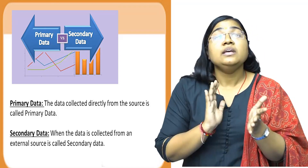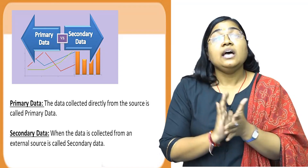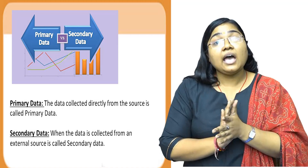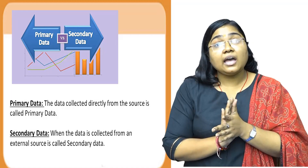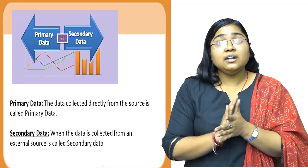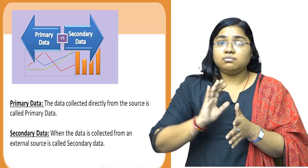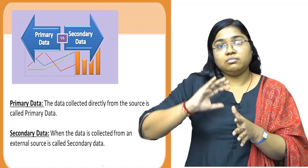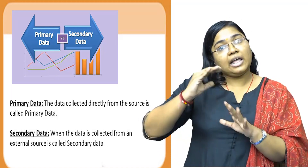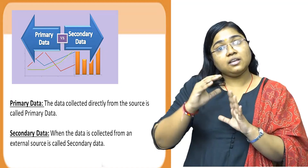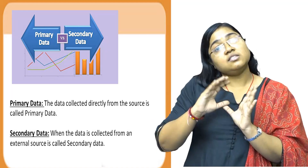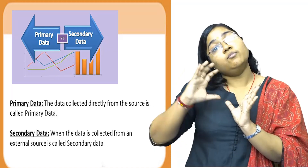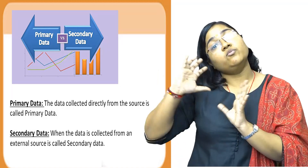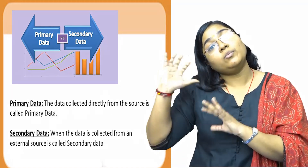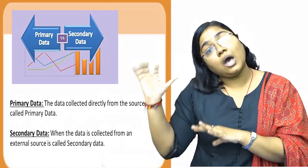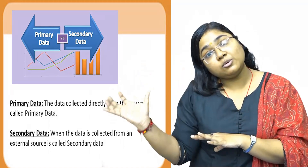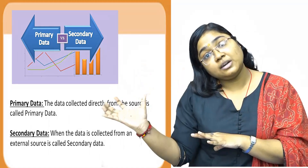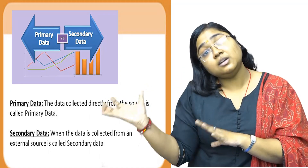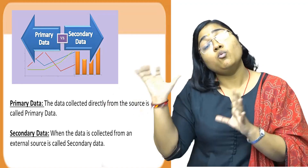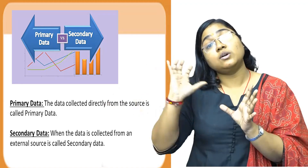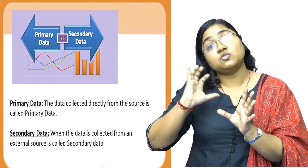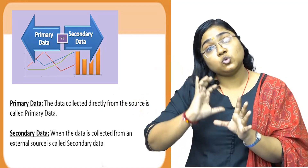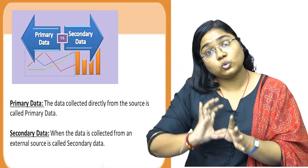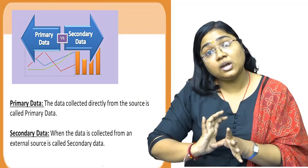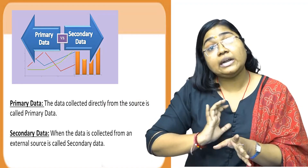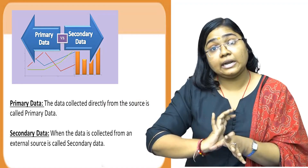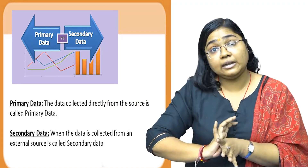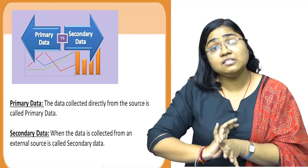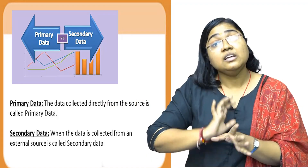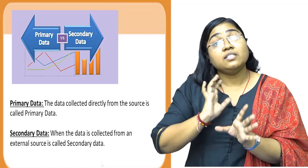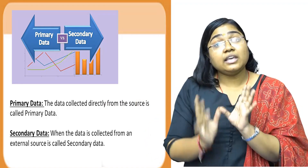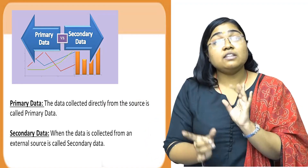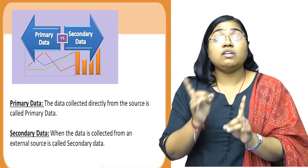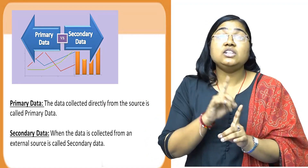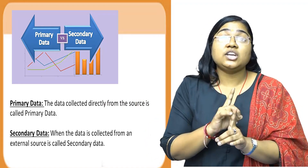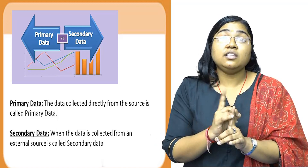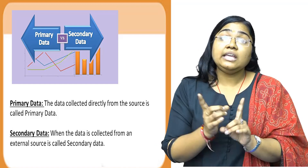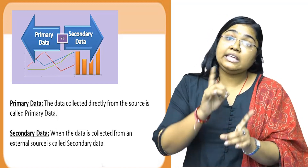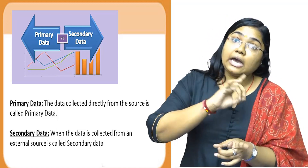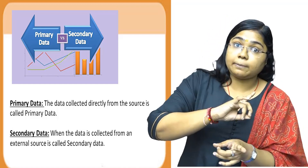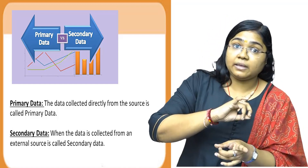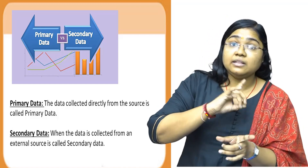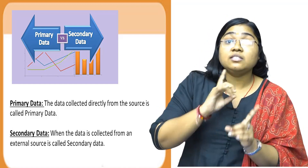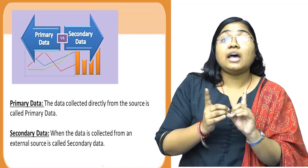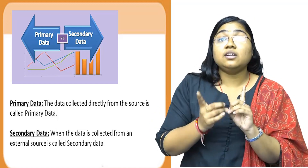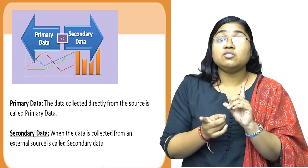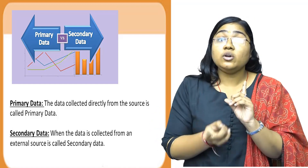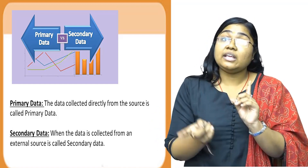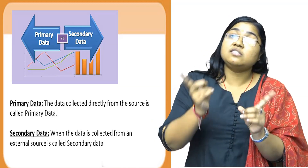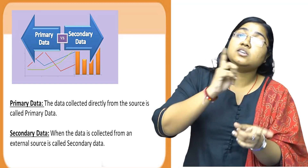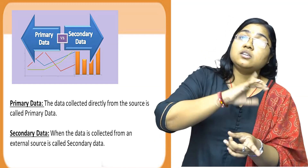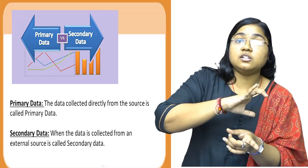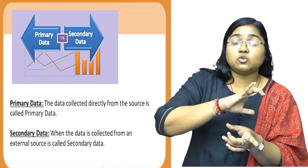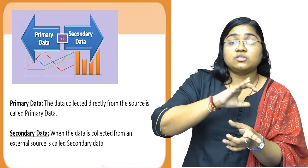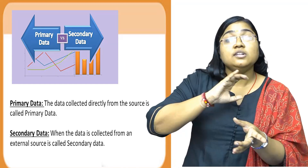data. And like someone from the outsider wants to know the attendance, they will check the ERP, that is